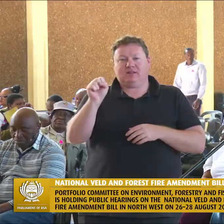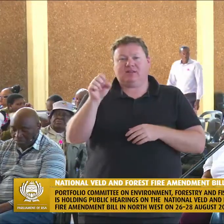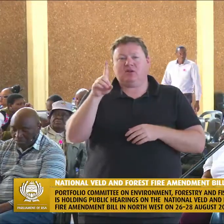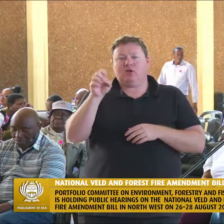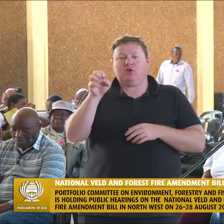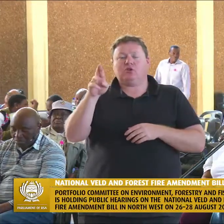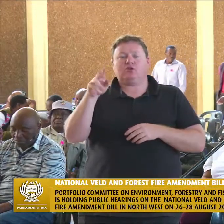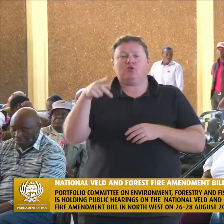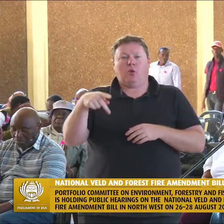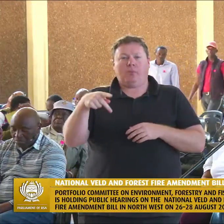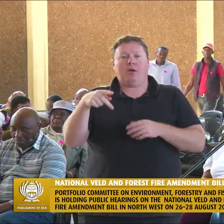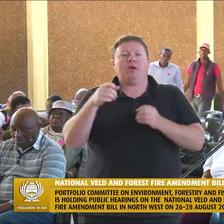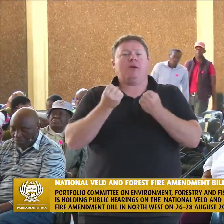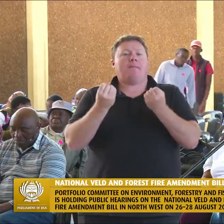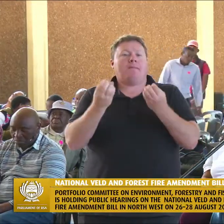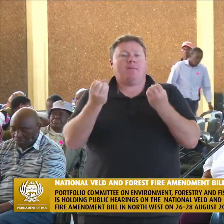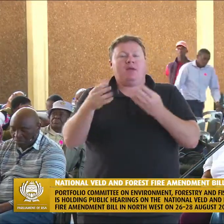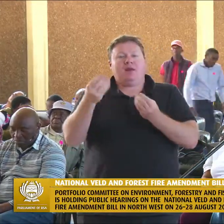things